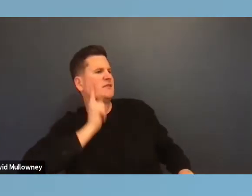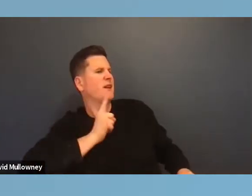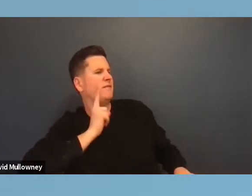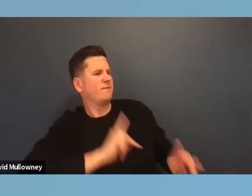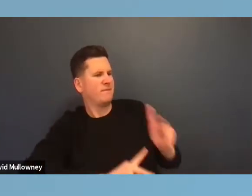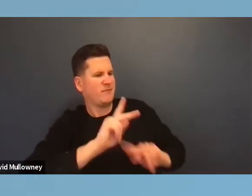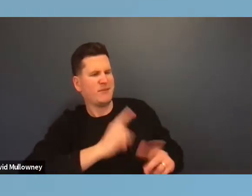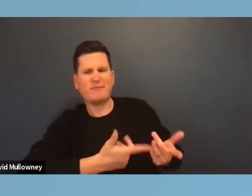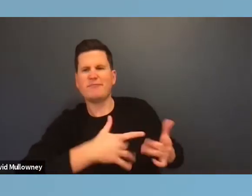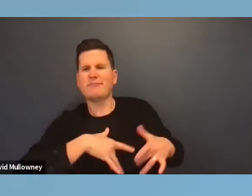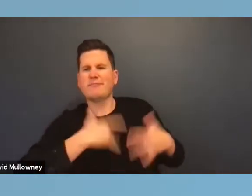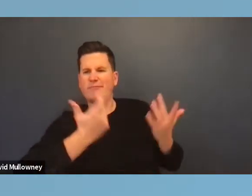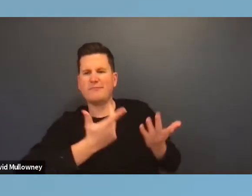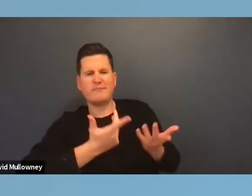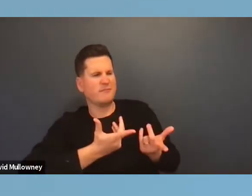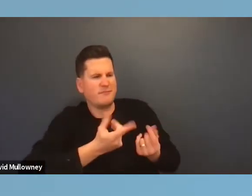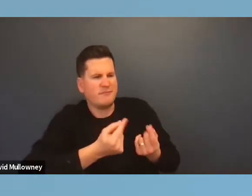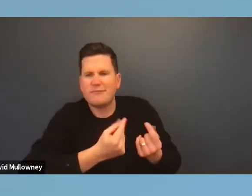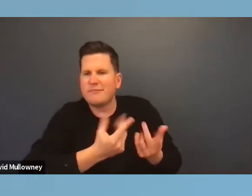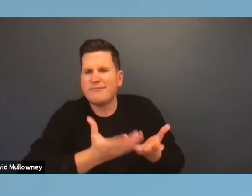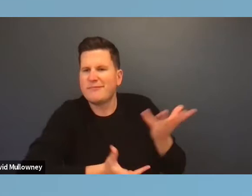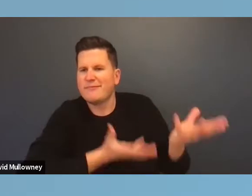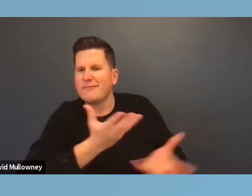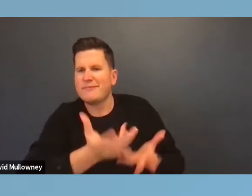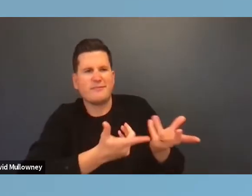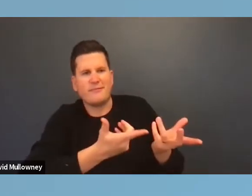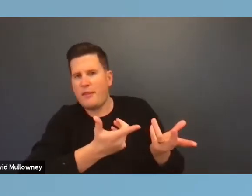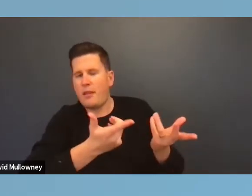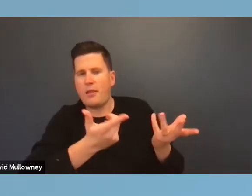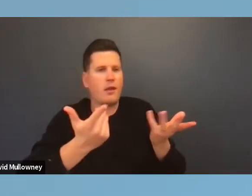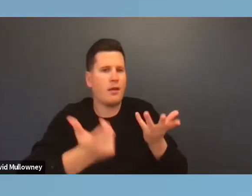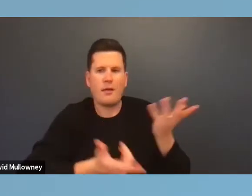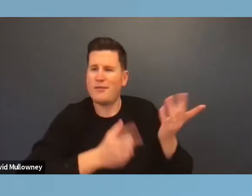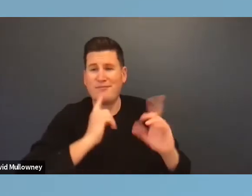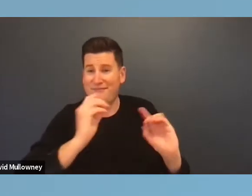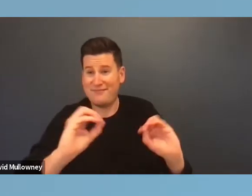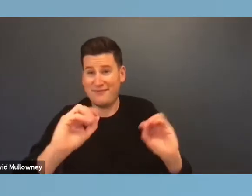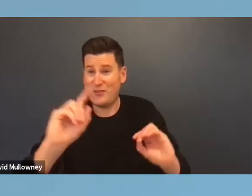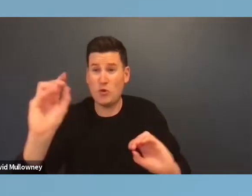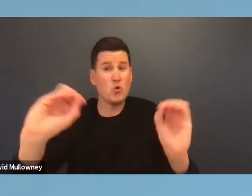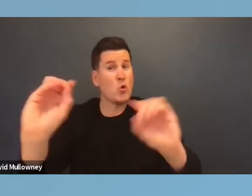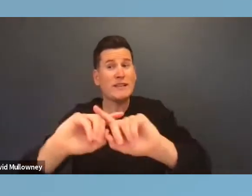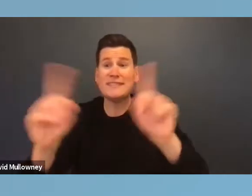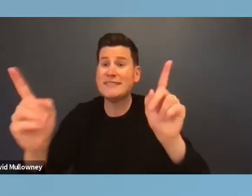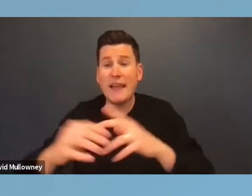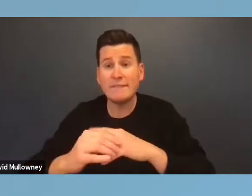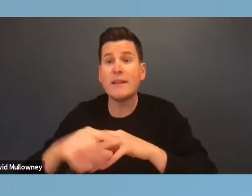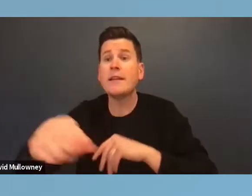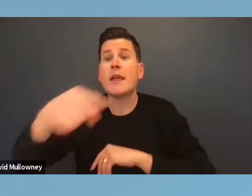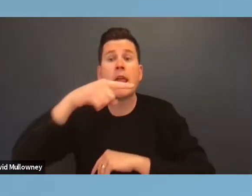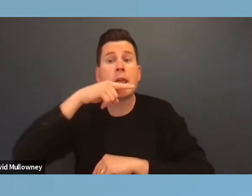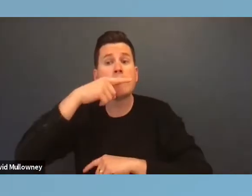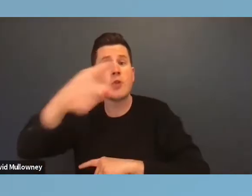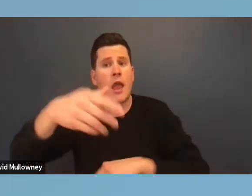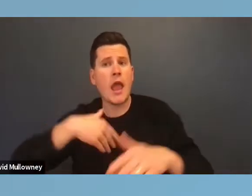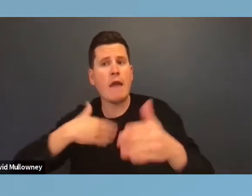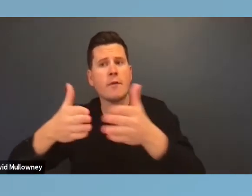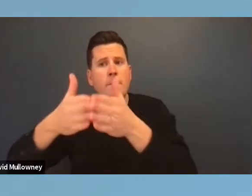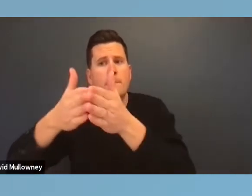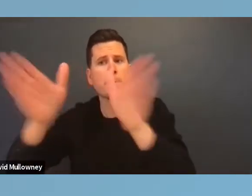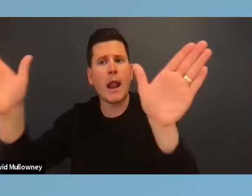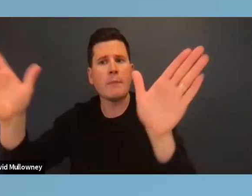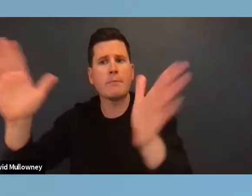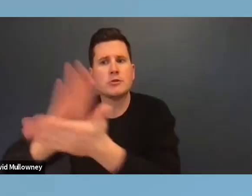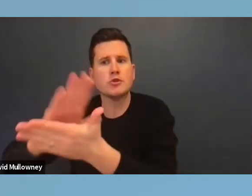Some people wonder, what's up with deaf people? Like, really, there is no difference from hearing to